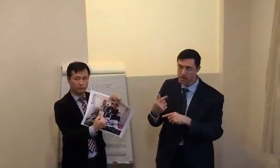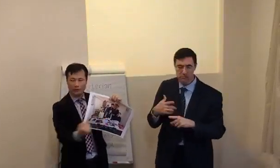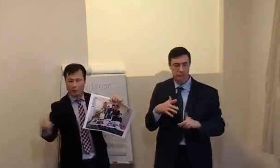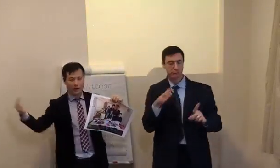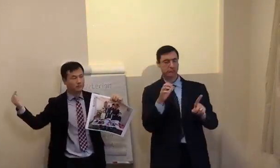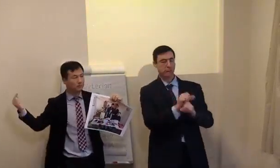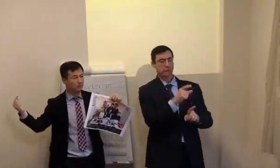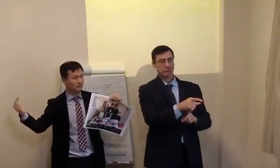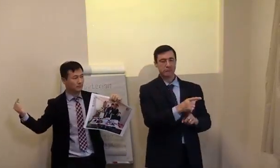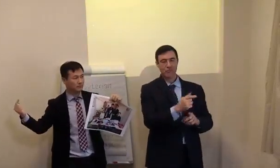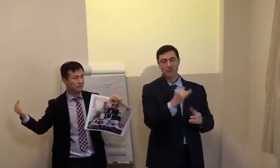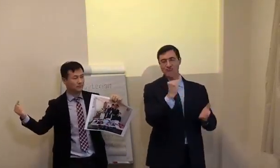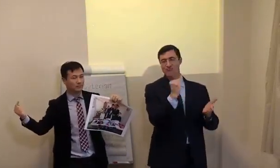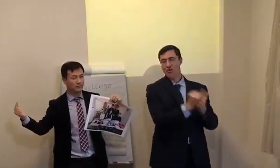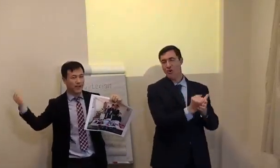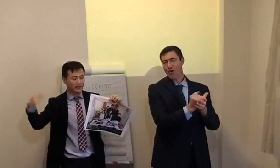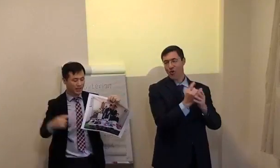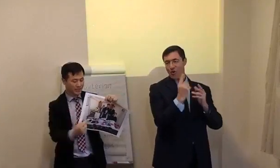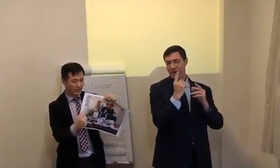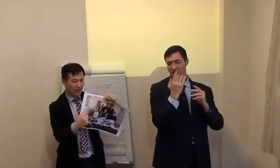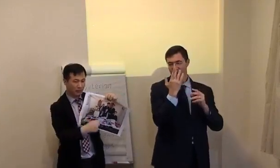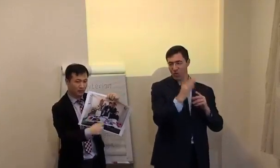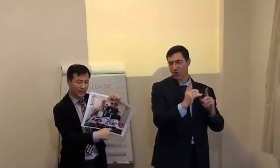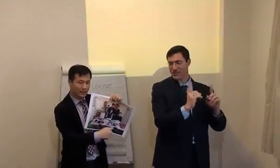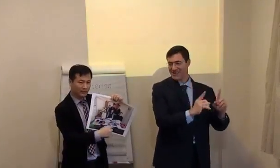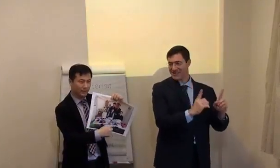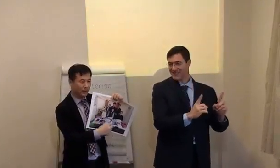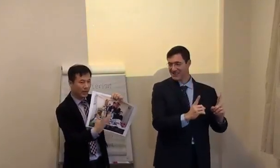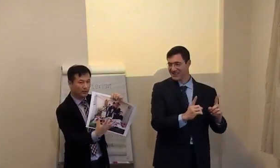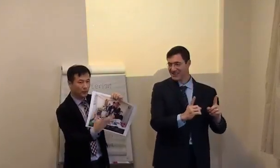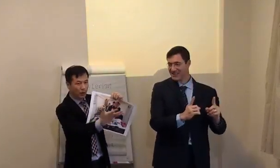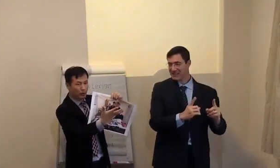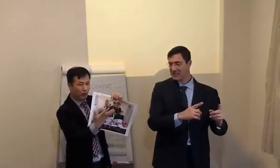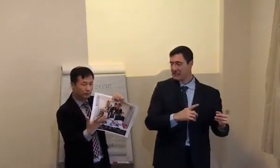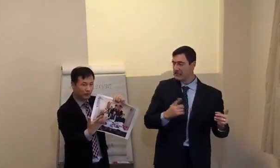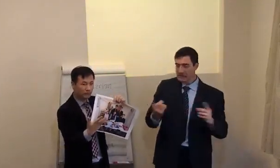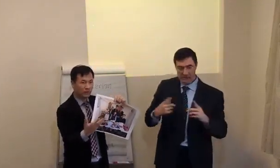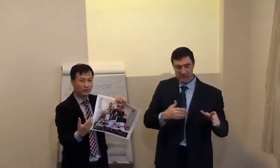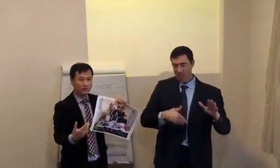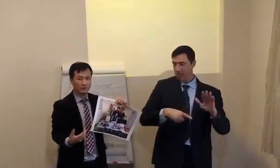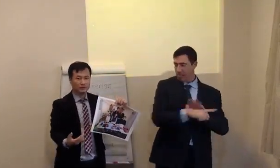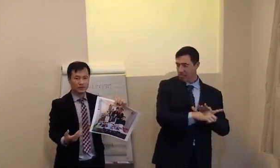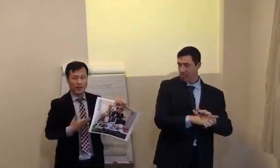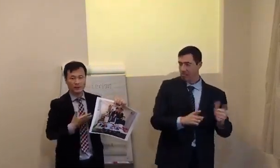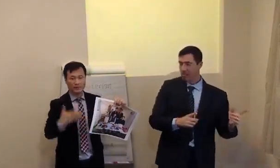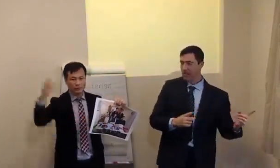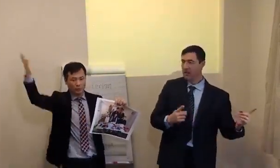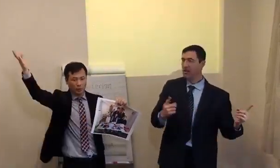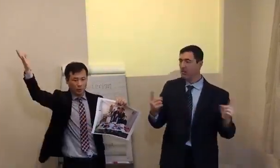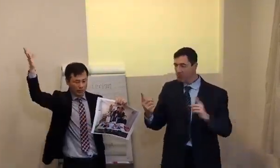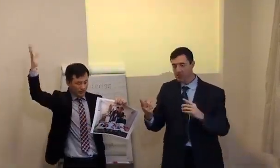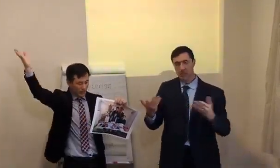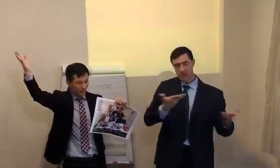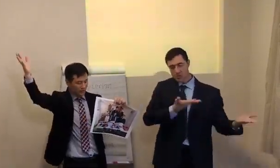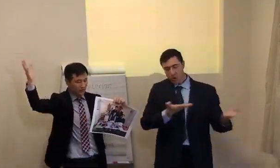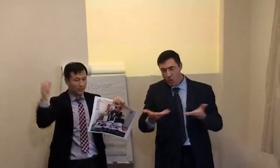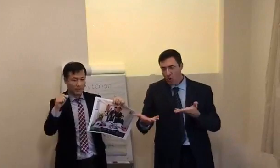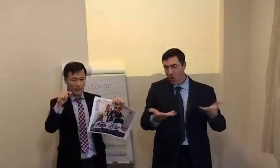ran away. Next day she came to again, asked where you come from. I come from Lord himself. And